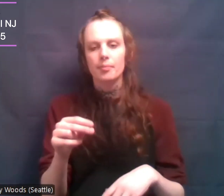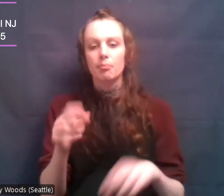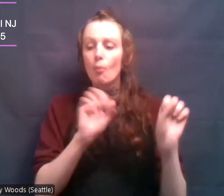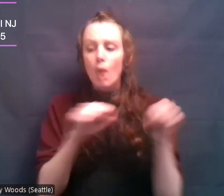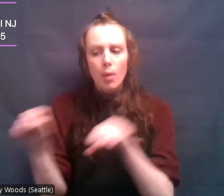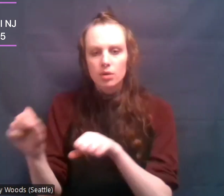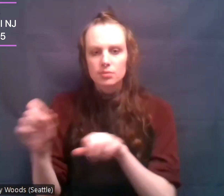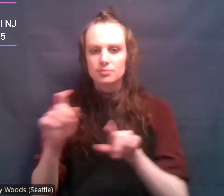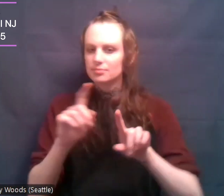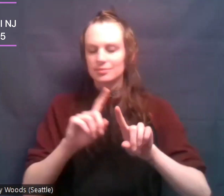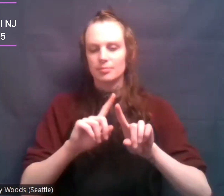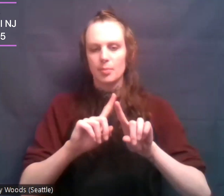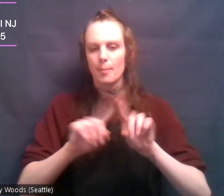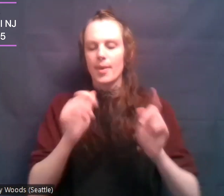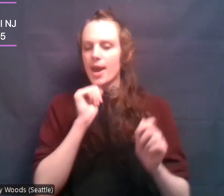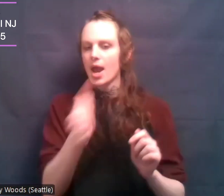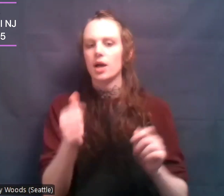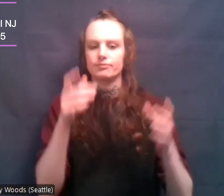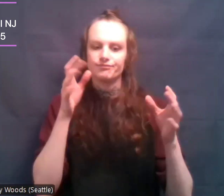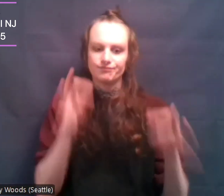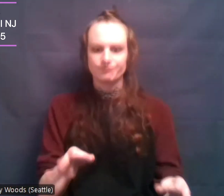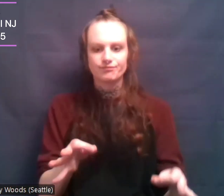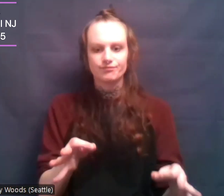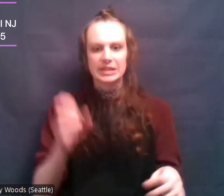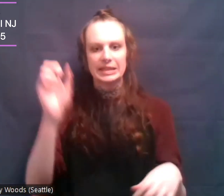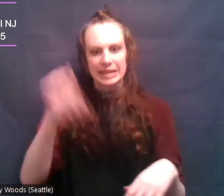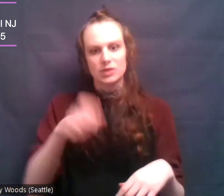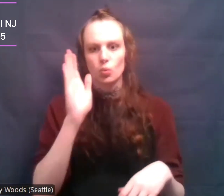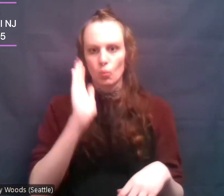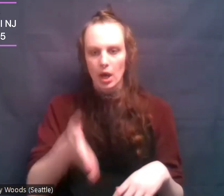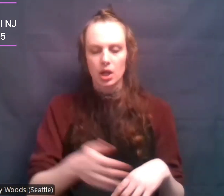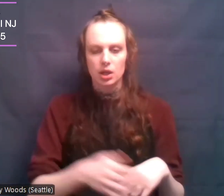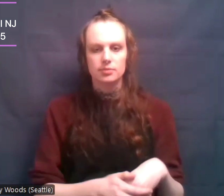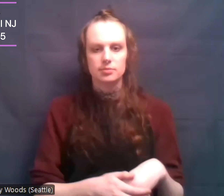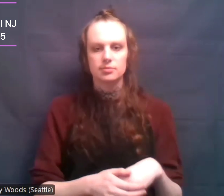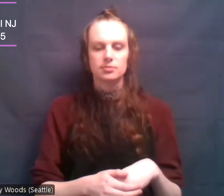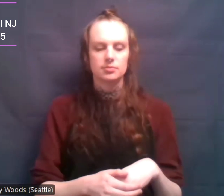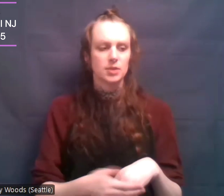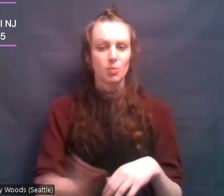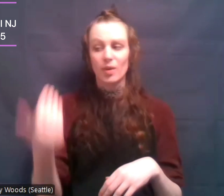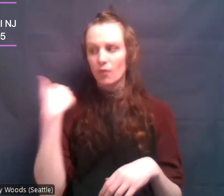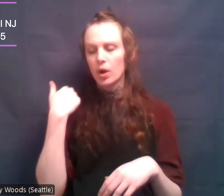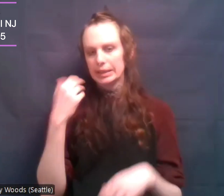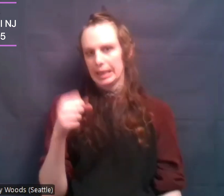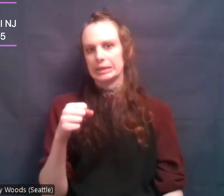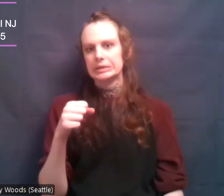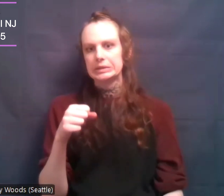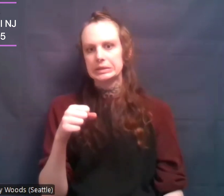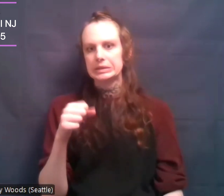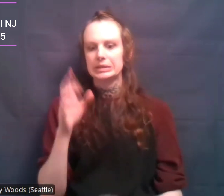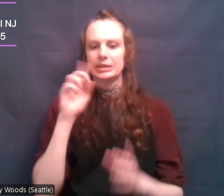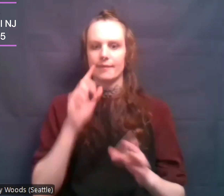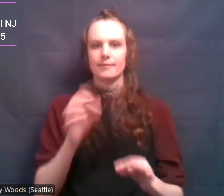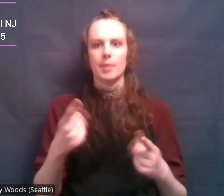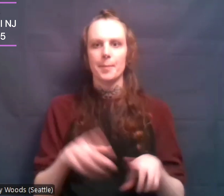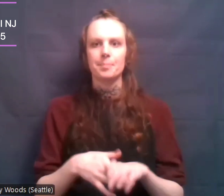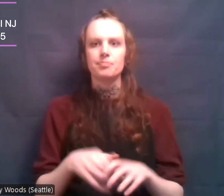When I'm doing the opposite of God's will, they're a certainty for me. So, you know, keep coming back.